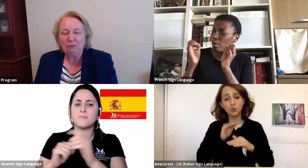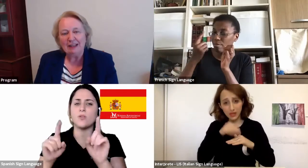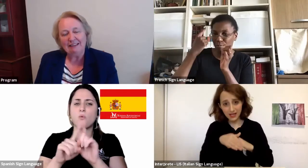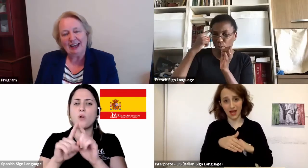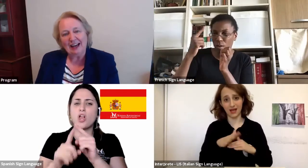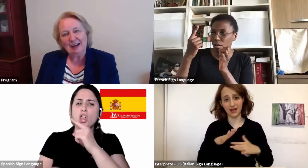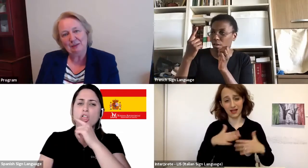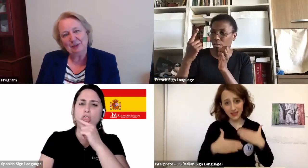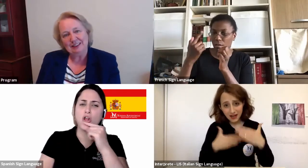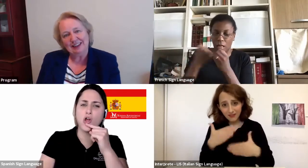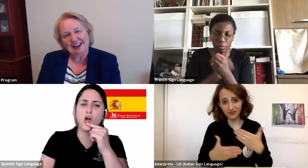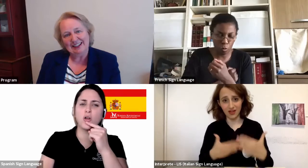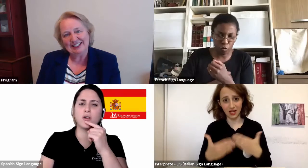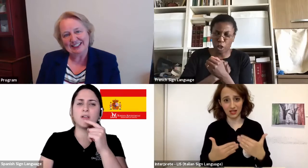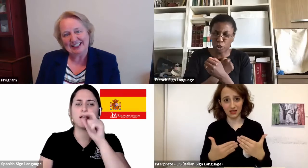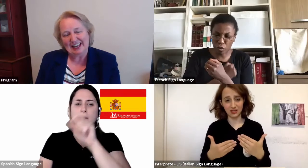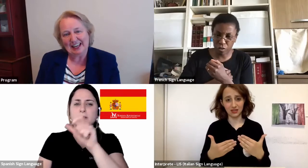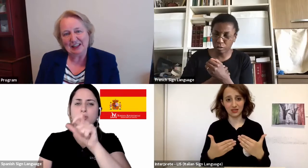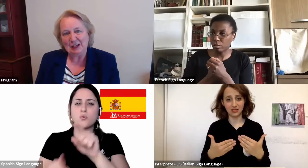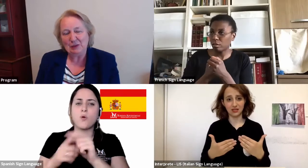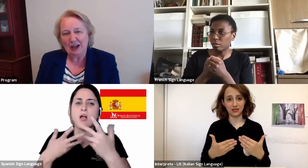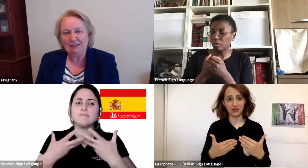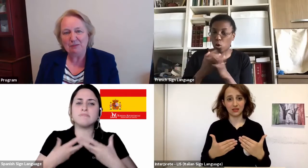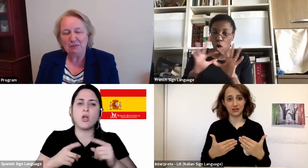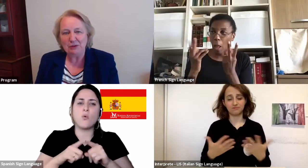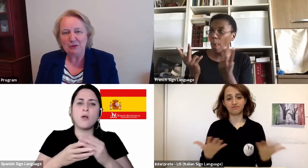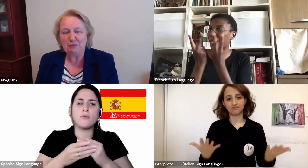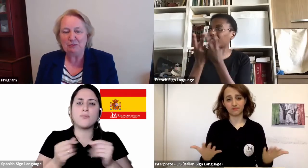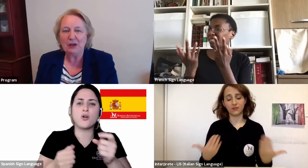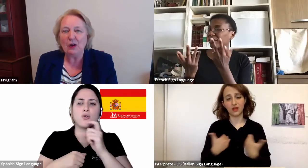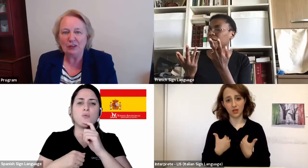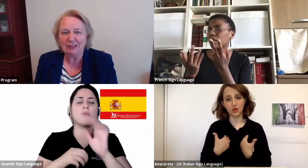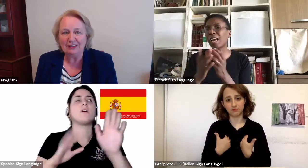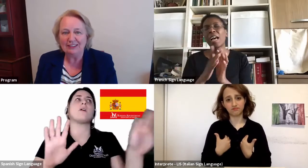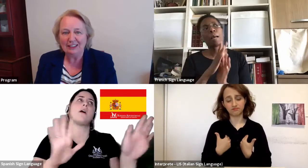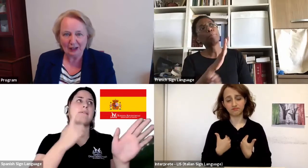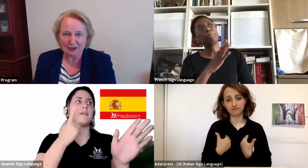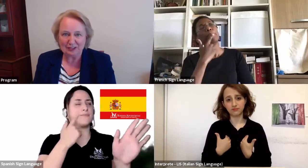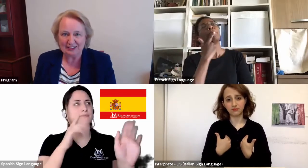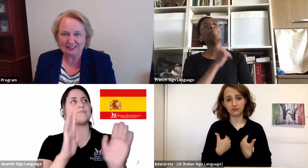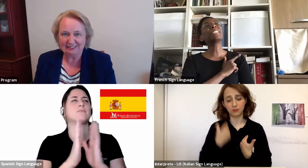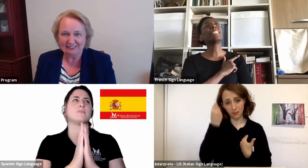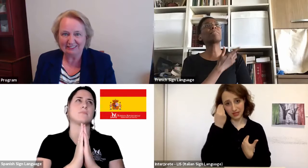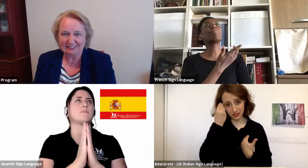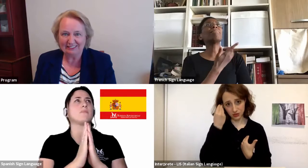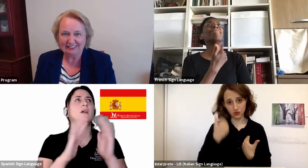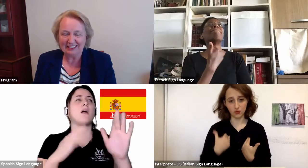Well, Larry, I wouldn't actually say that you ever move beyond loss.